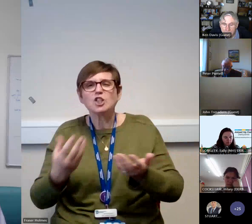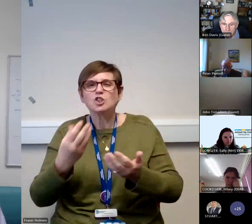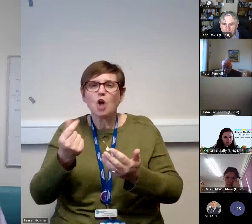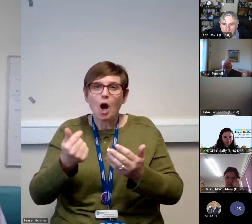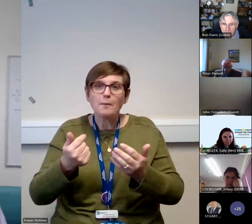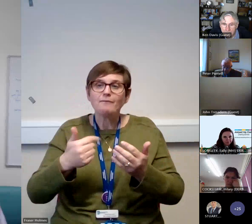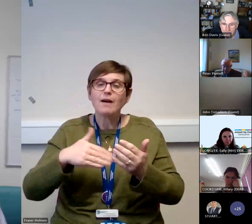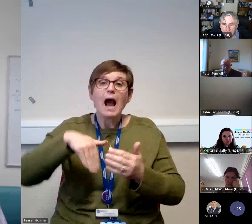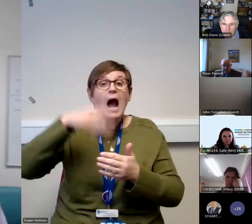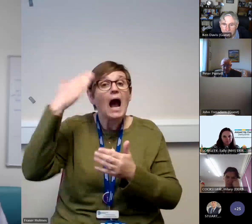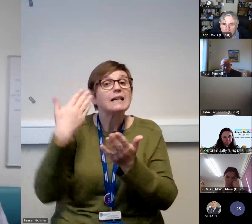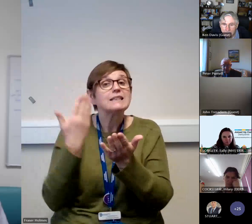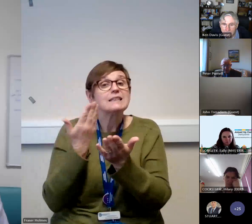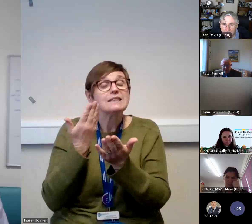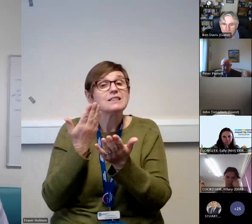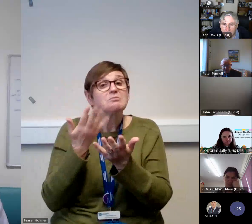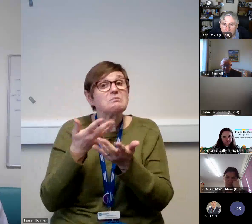higher